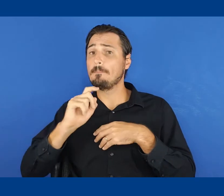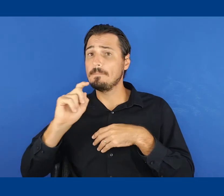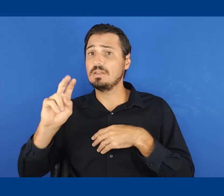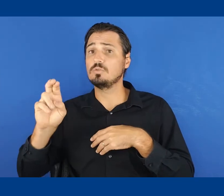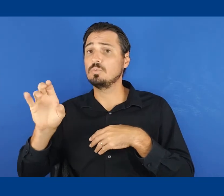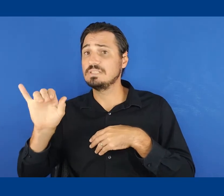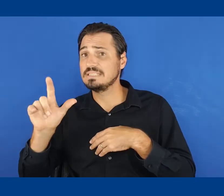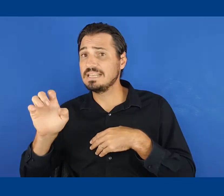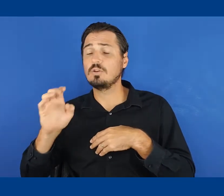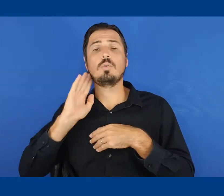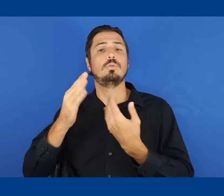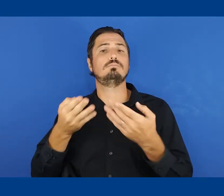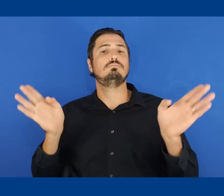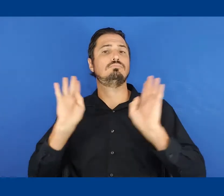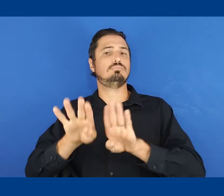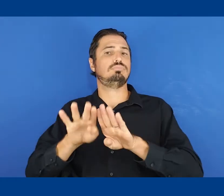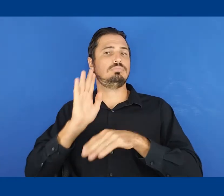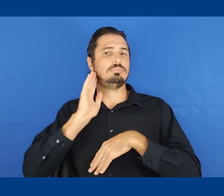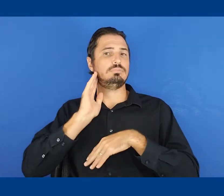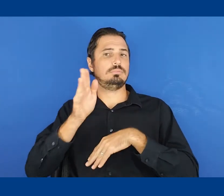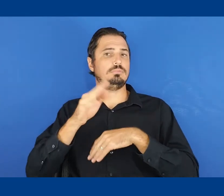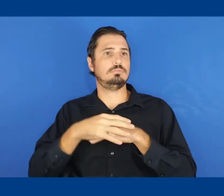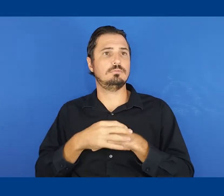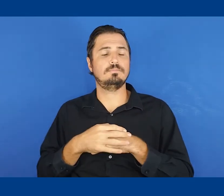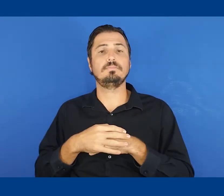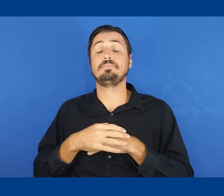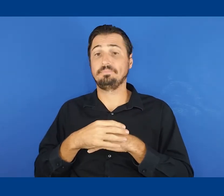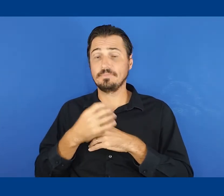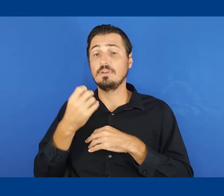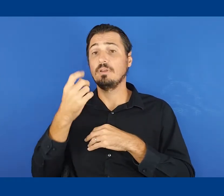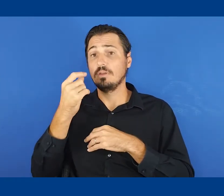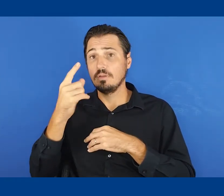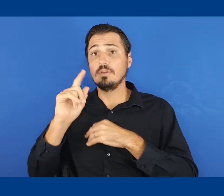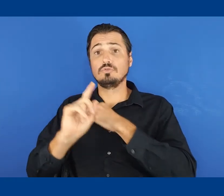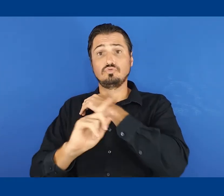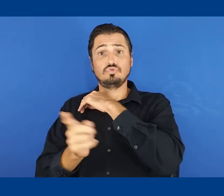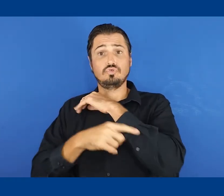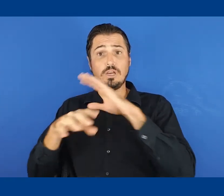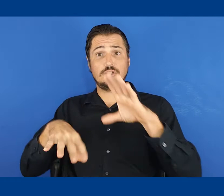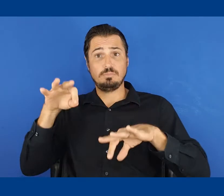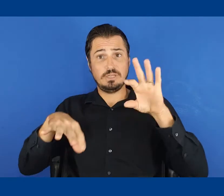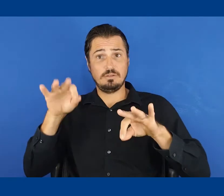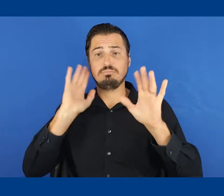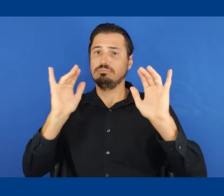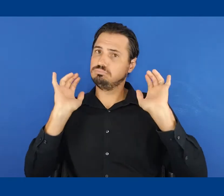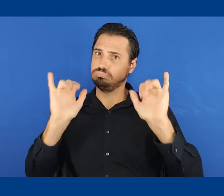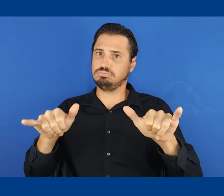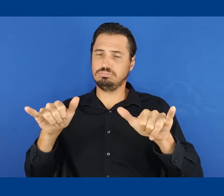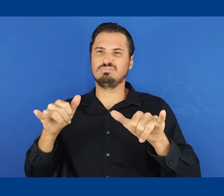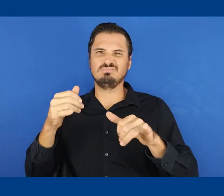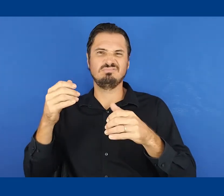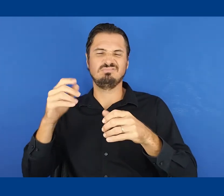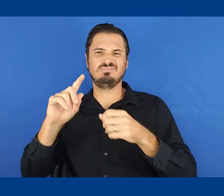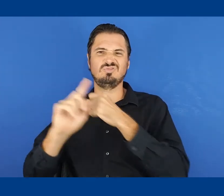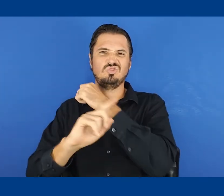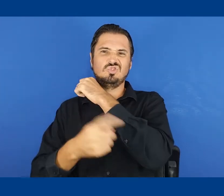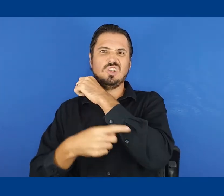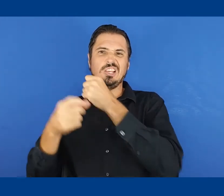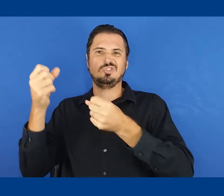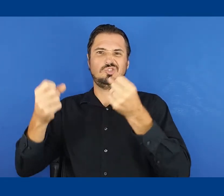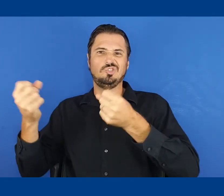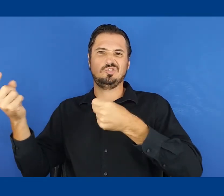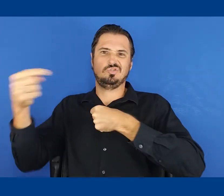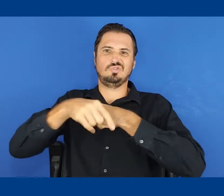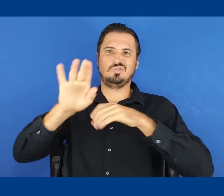Center will be closed. However, the schedule for residential refuse pickup will remain unchanged. Normal business hours